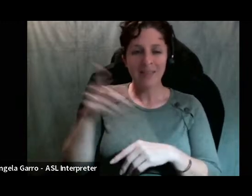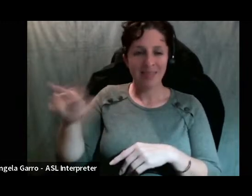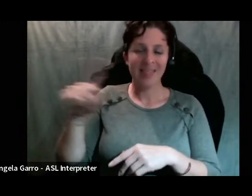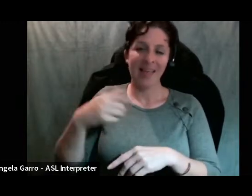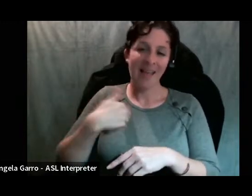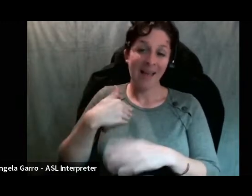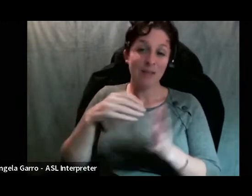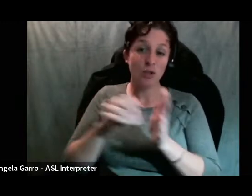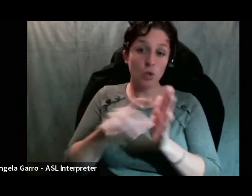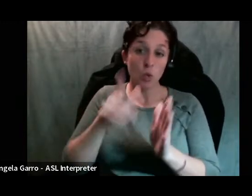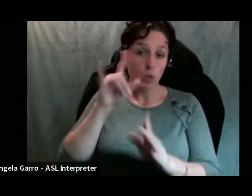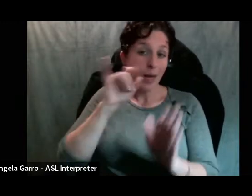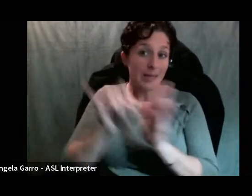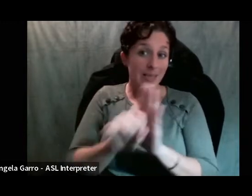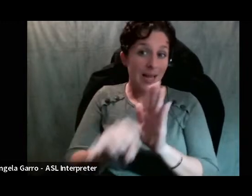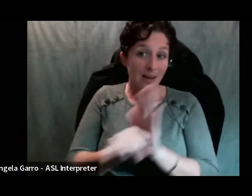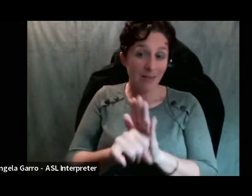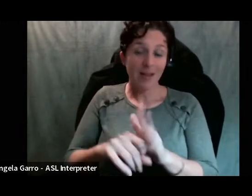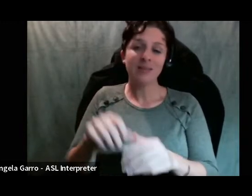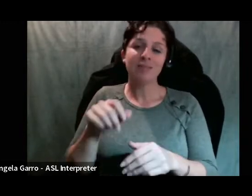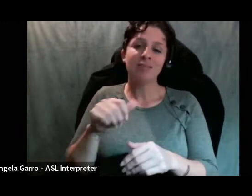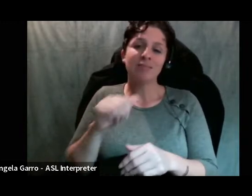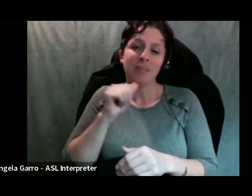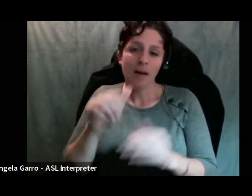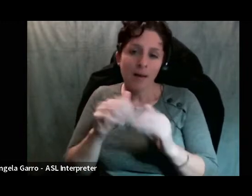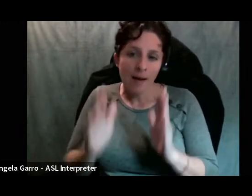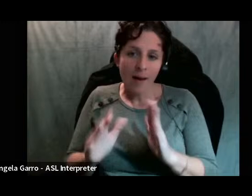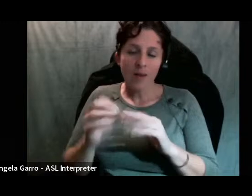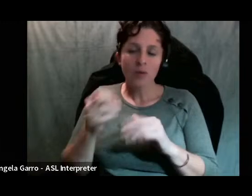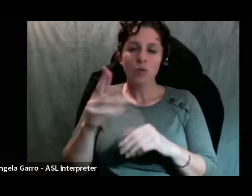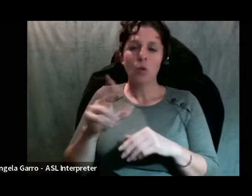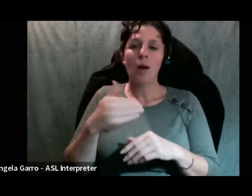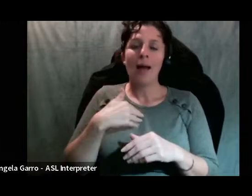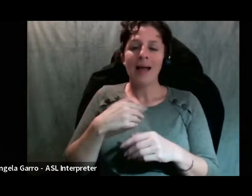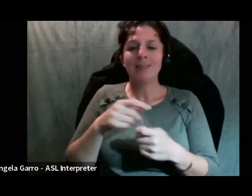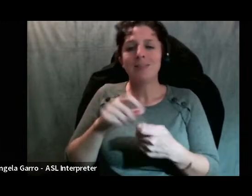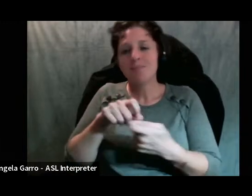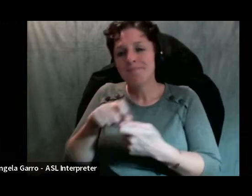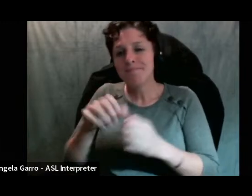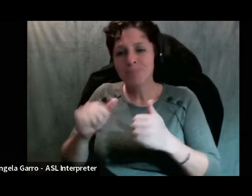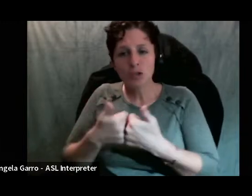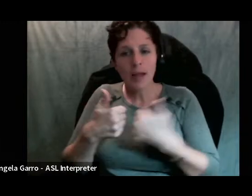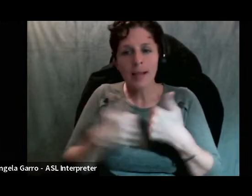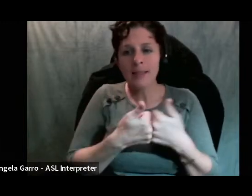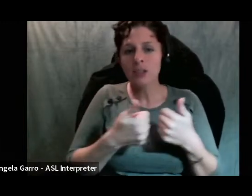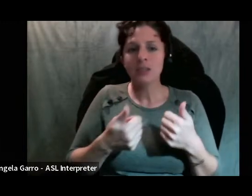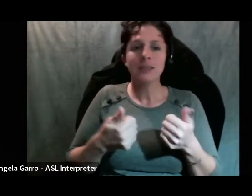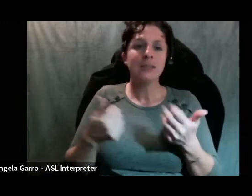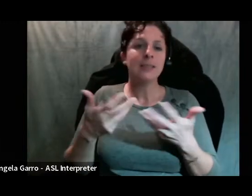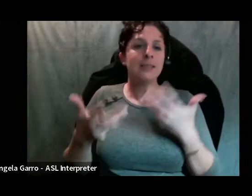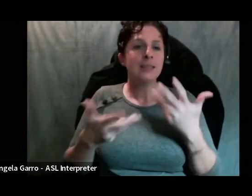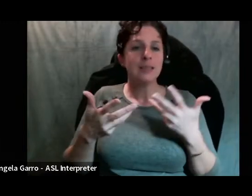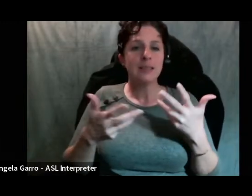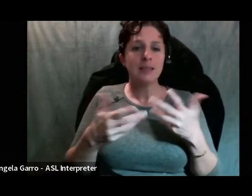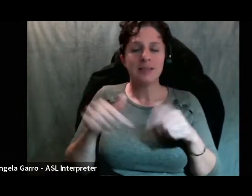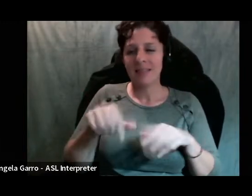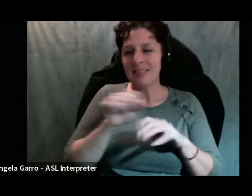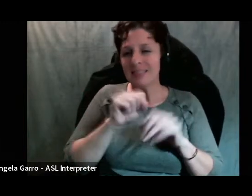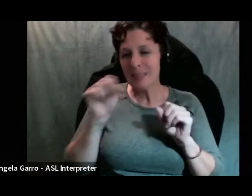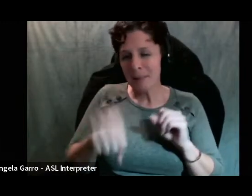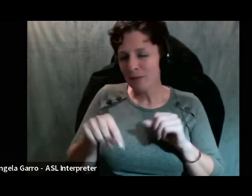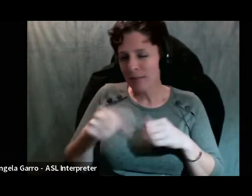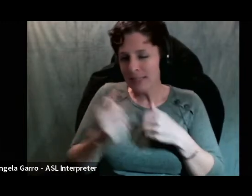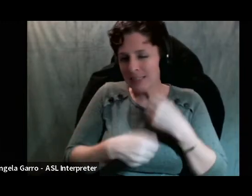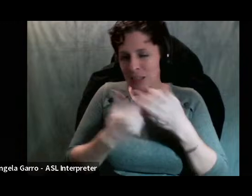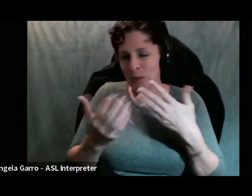have been identified as unhoused or have certain challenges this semester, this year, or